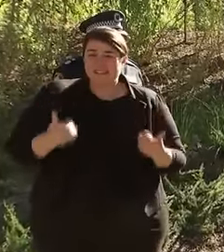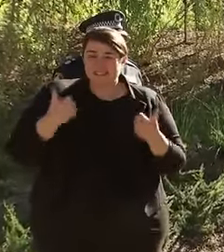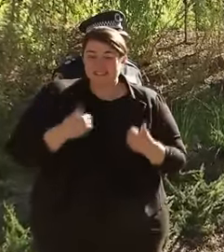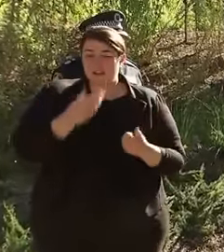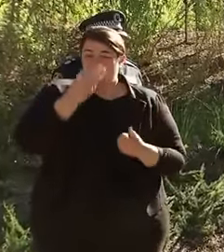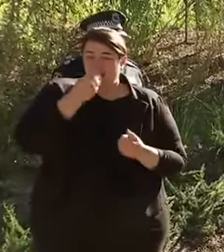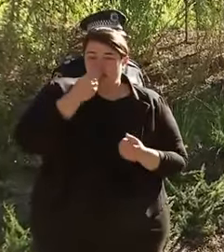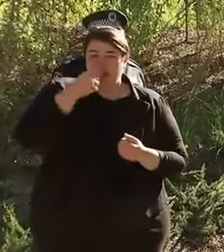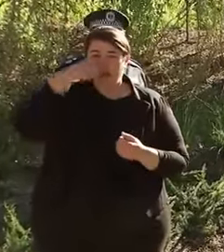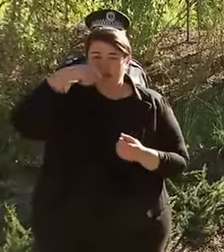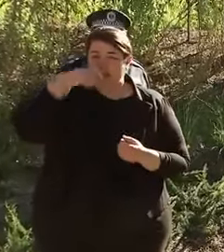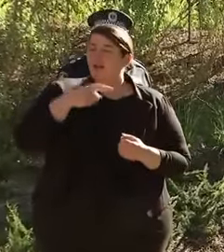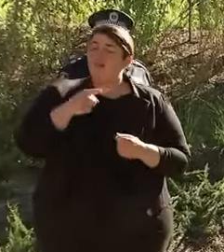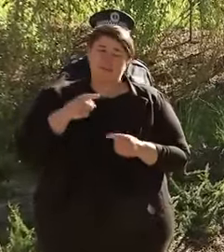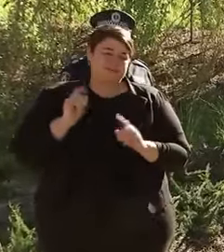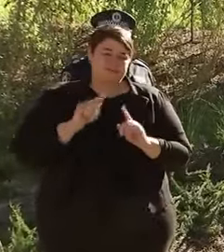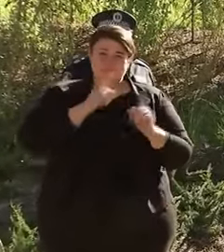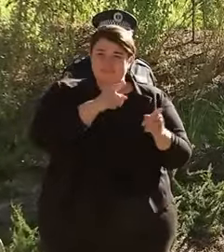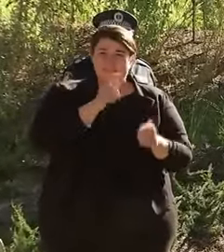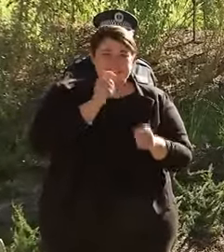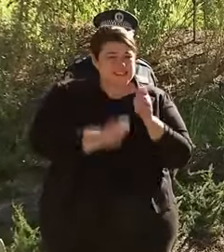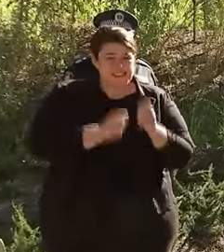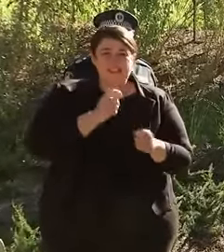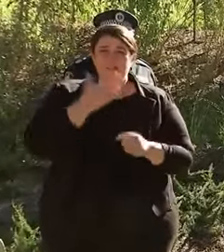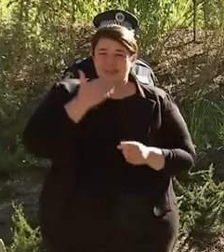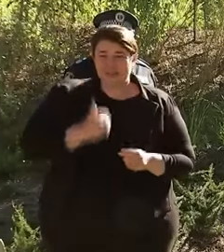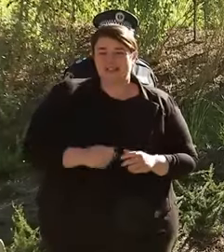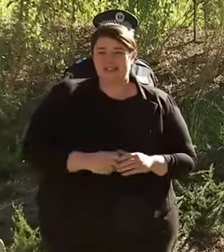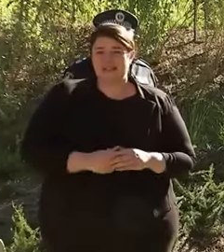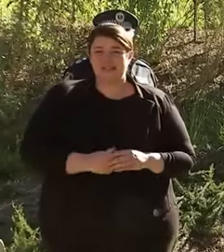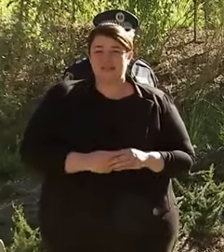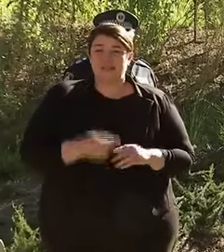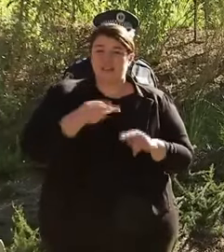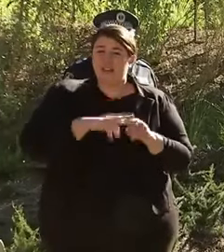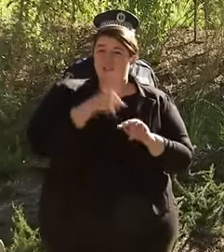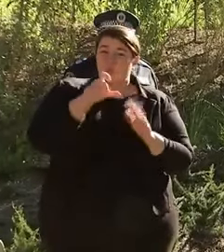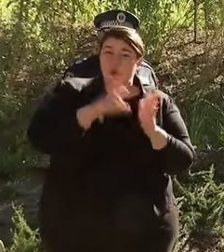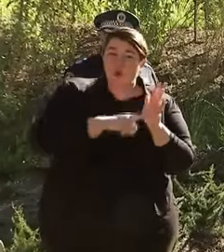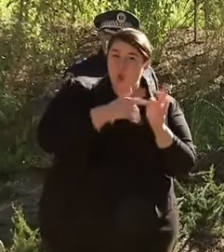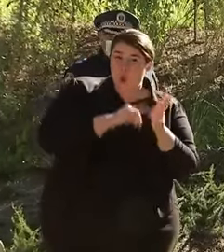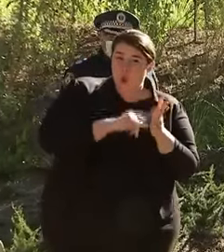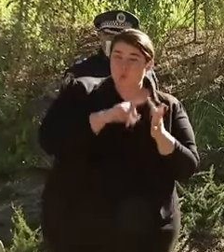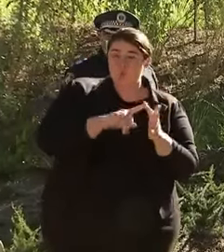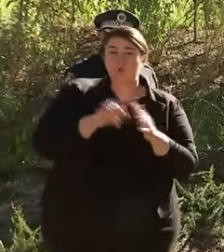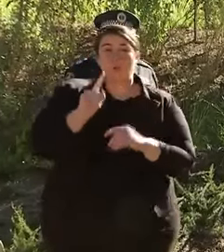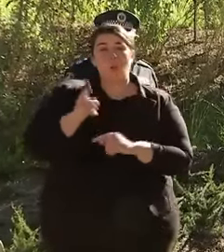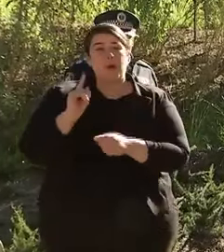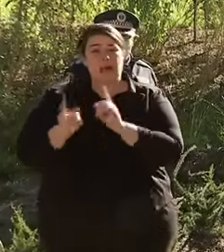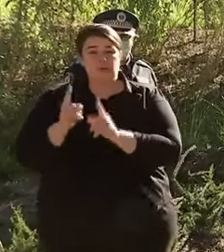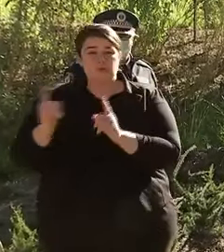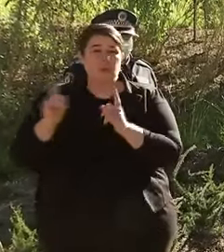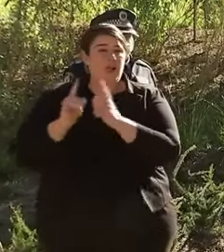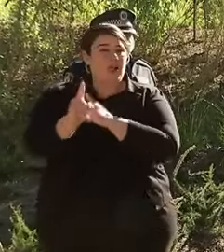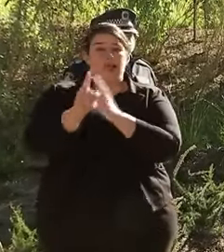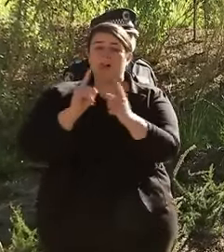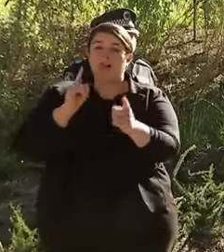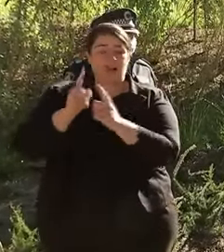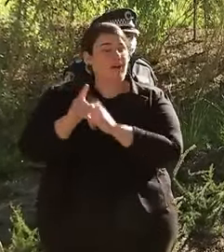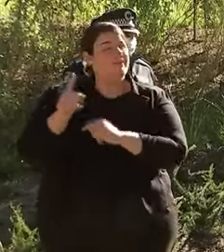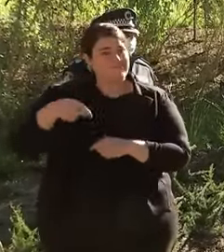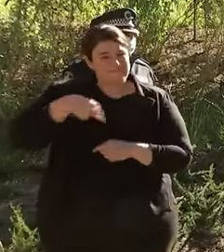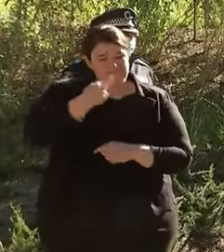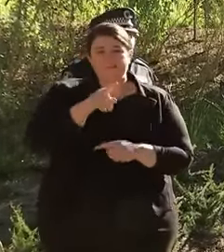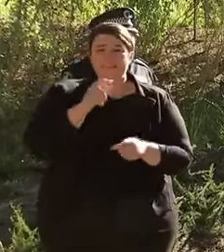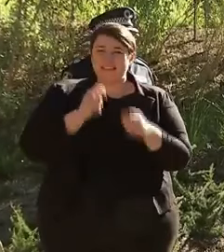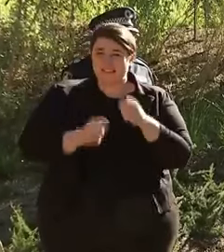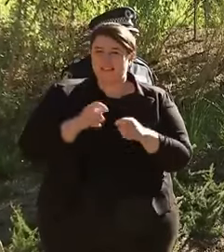and get tested. Anyone who's been deemed, of course, a close or casual contact must get tested. And of course, even if you're a casual contact,